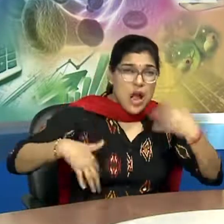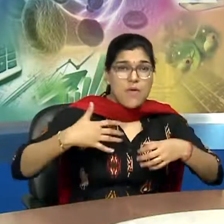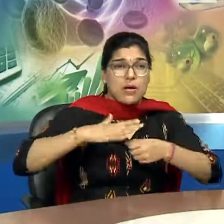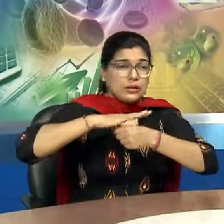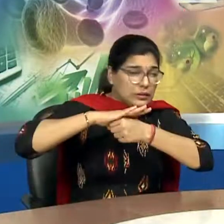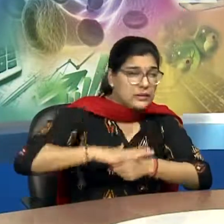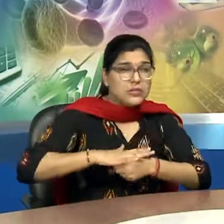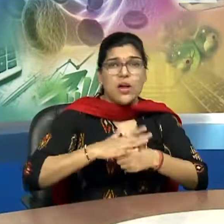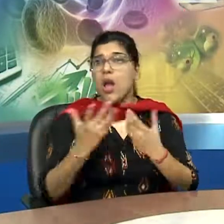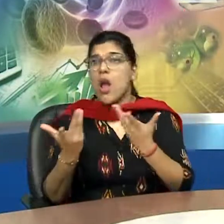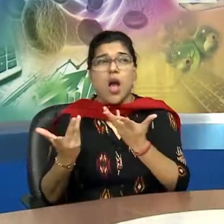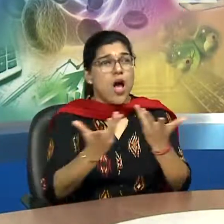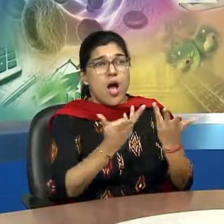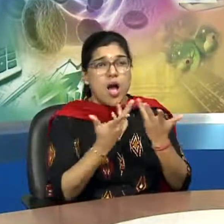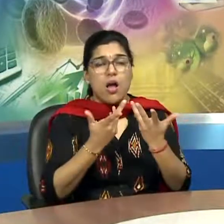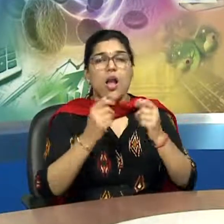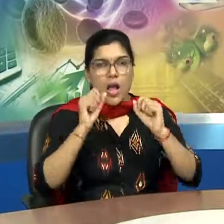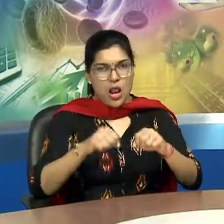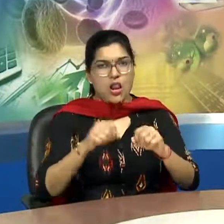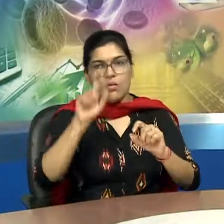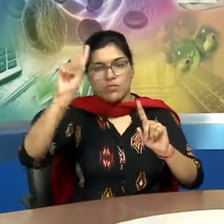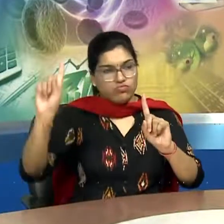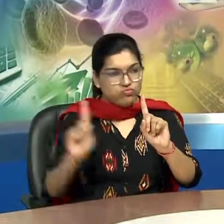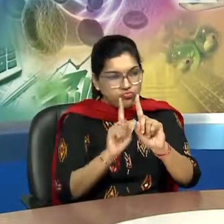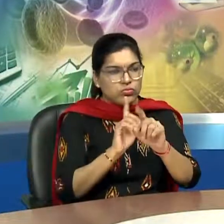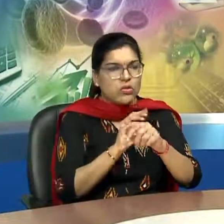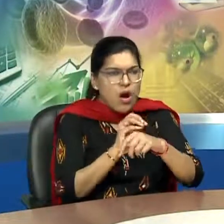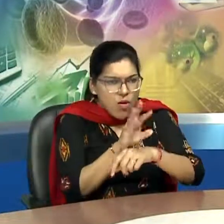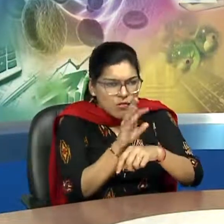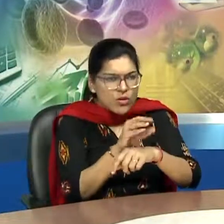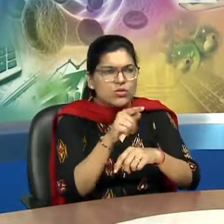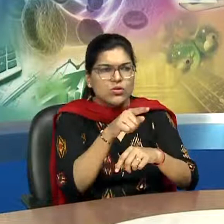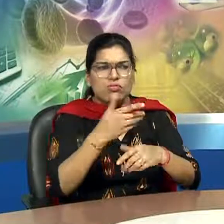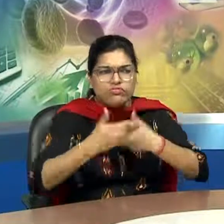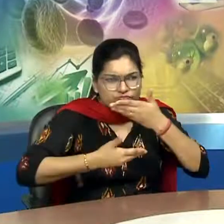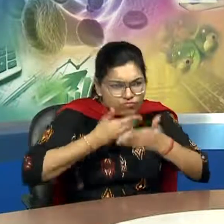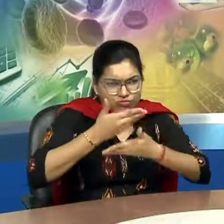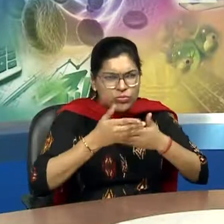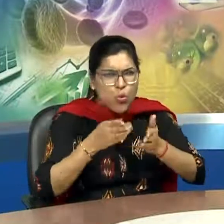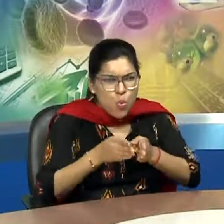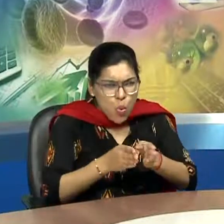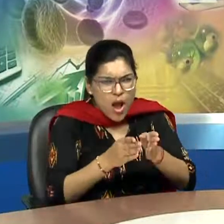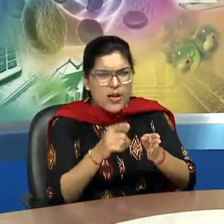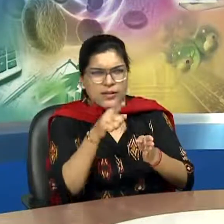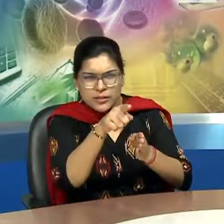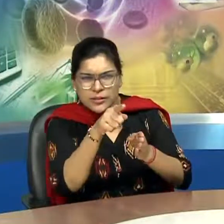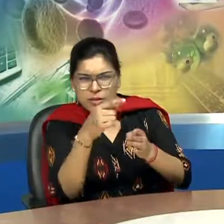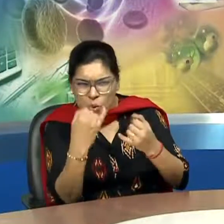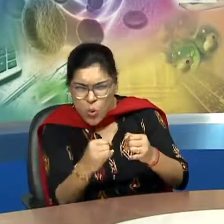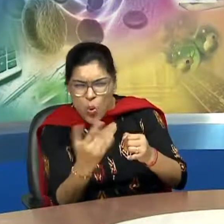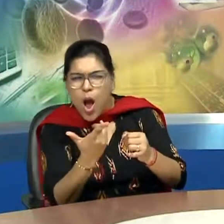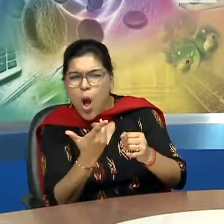ways also, and there are some support treatment given along with